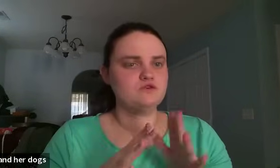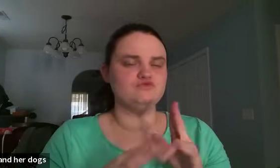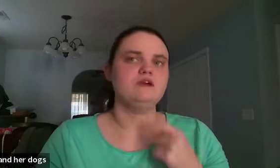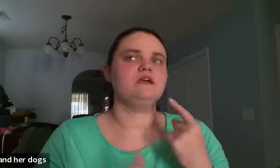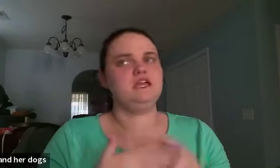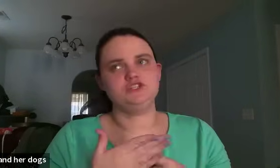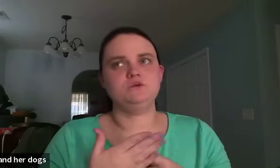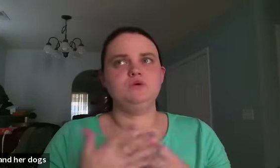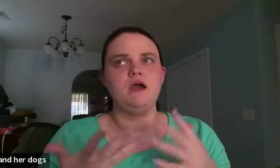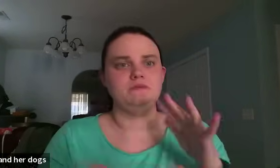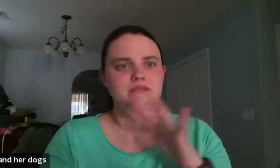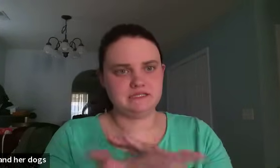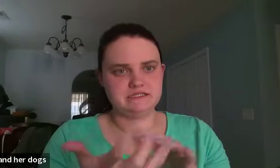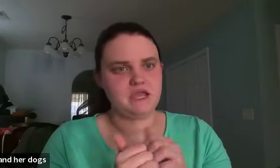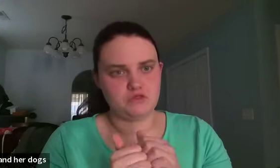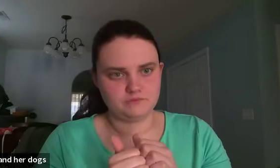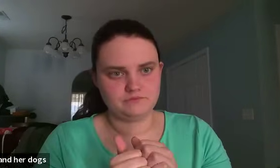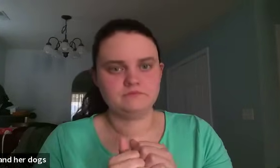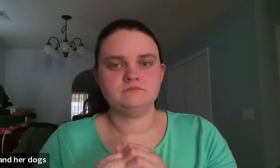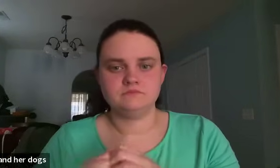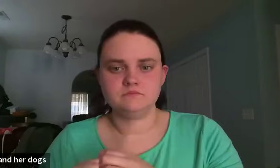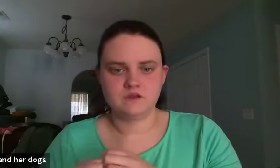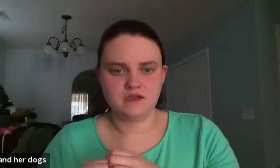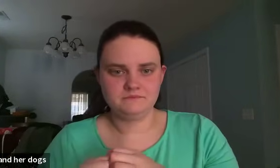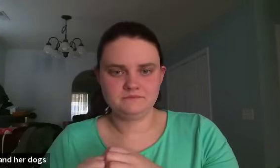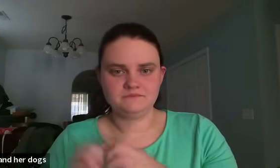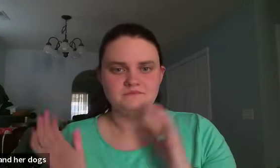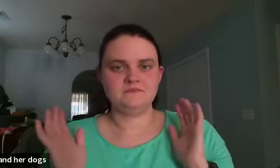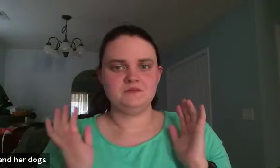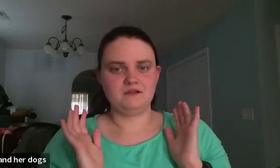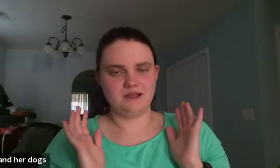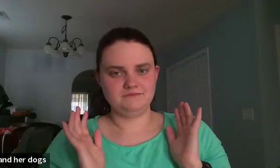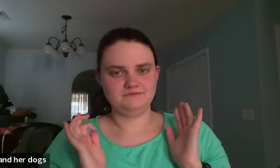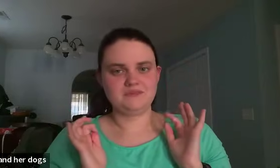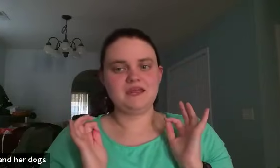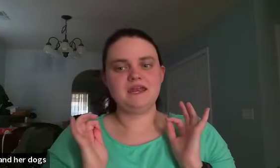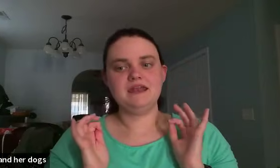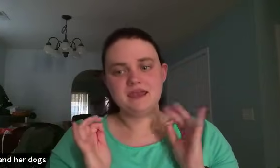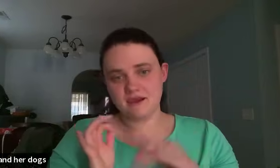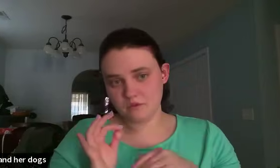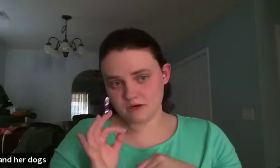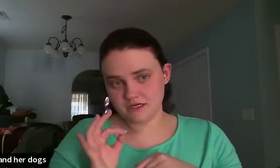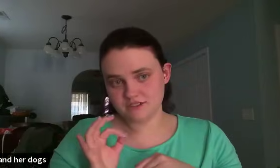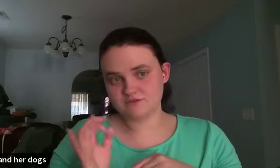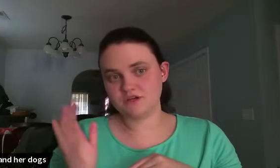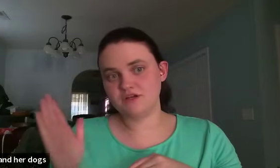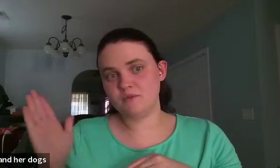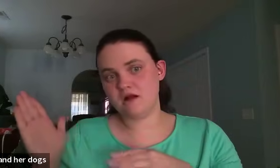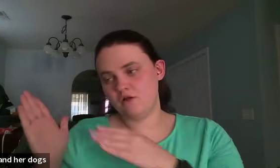those rare occasions when you have it blend together. Okay? All right. Now what we're going to do is we're going to go back all the